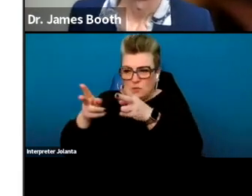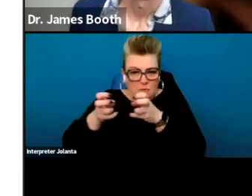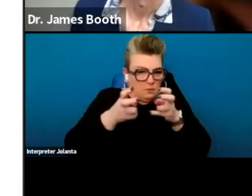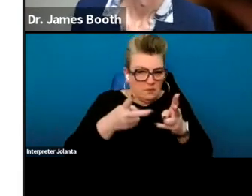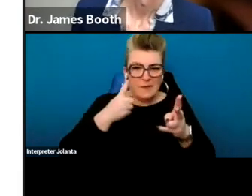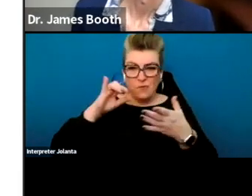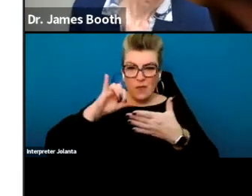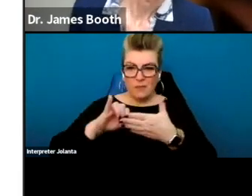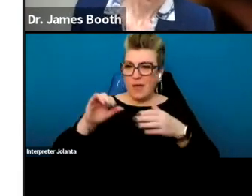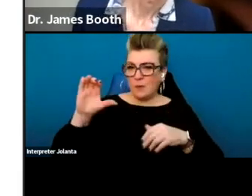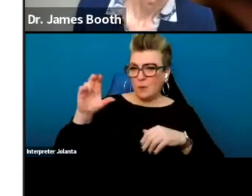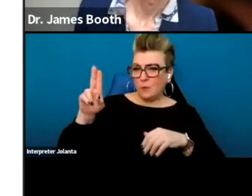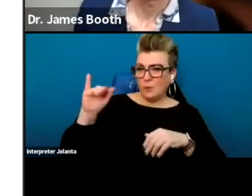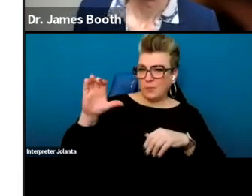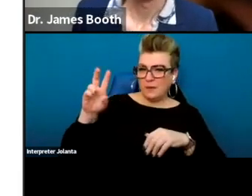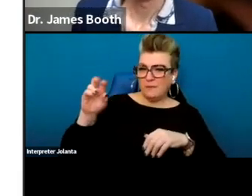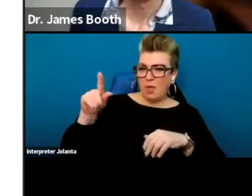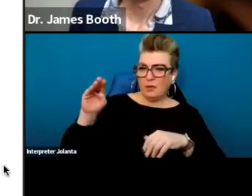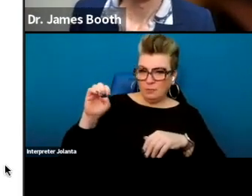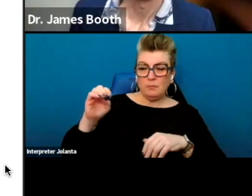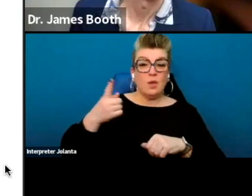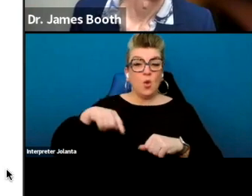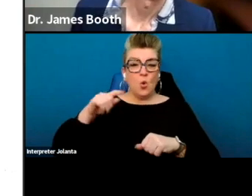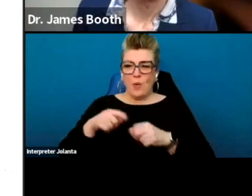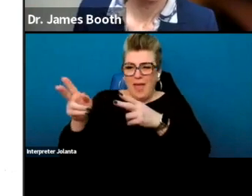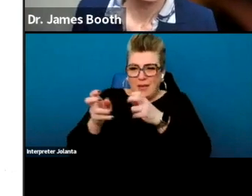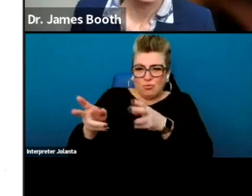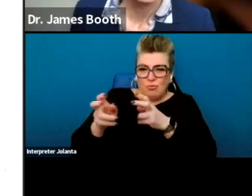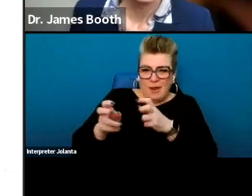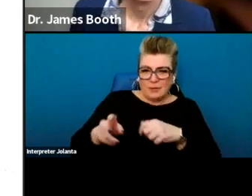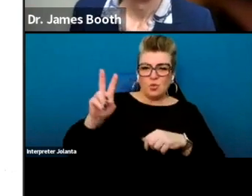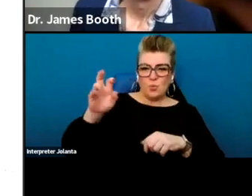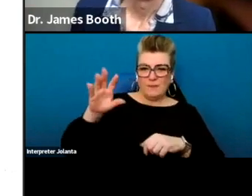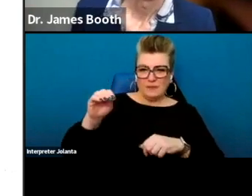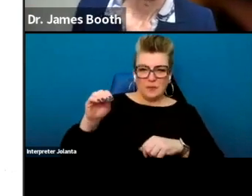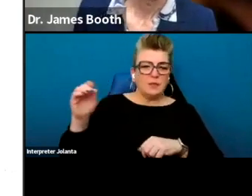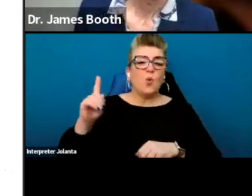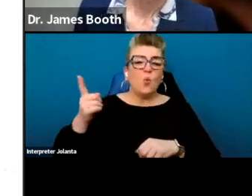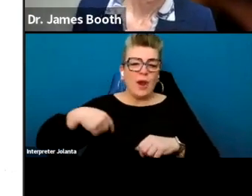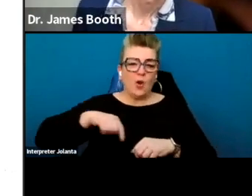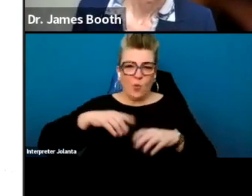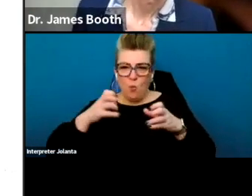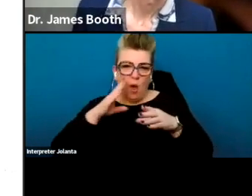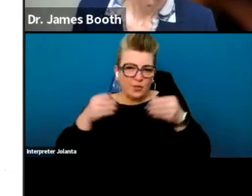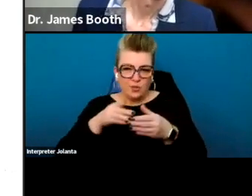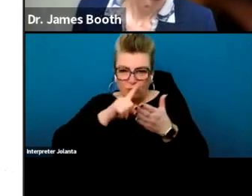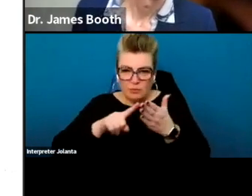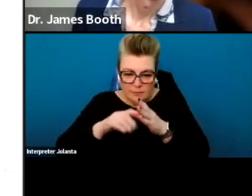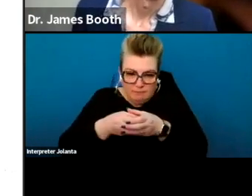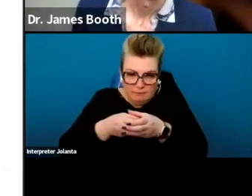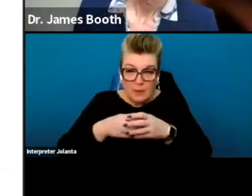volume. So we extracted 250 voxels in our regions of interest. And then we